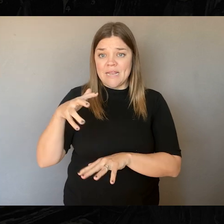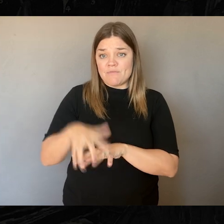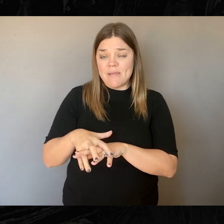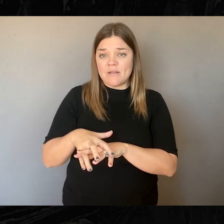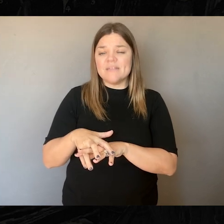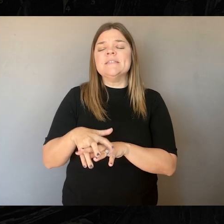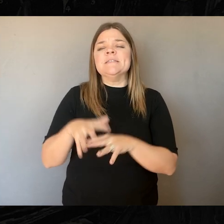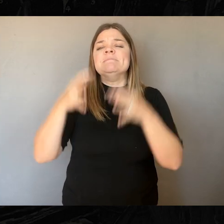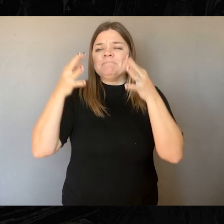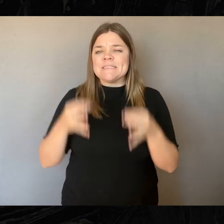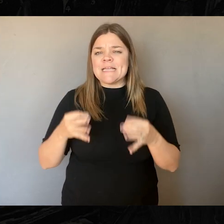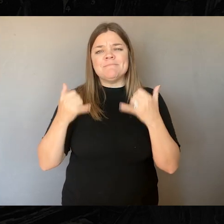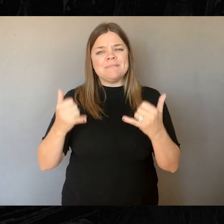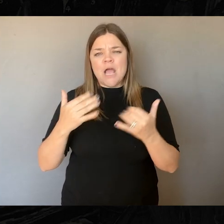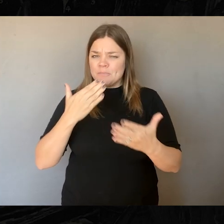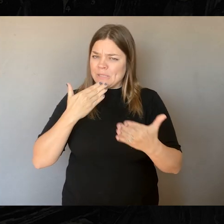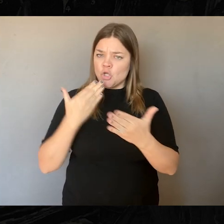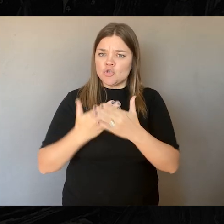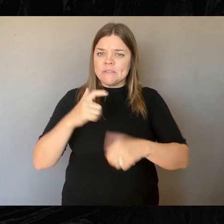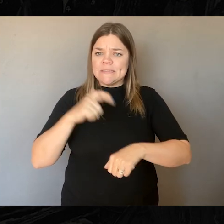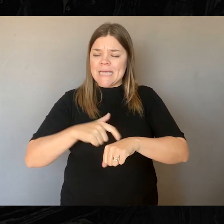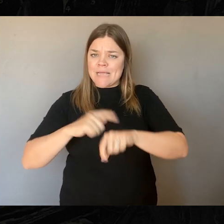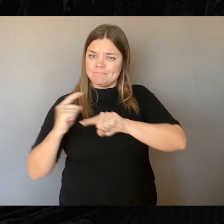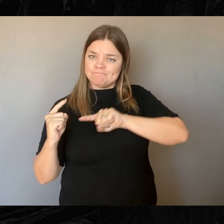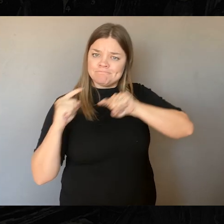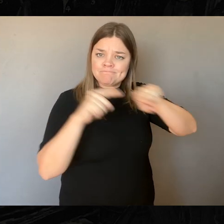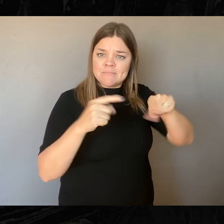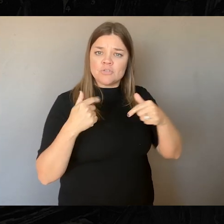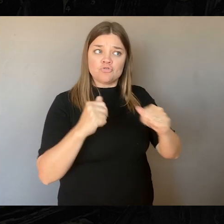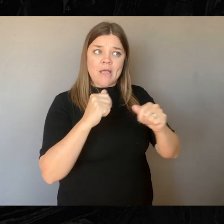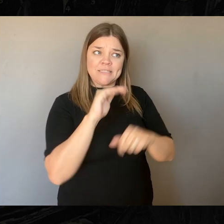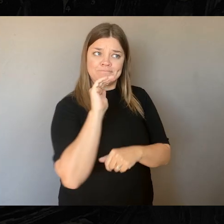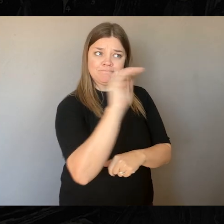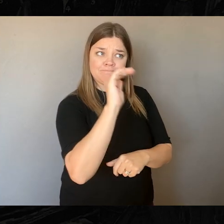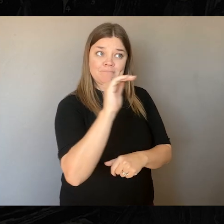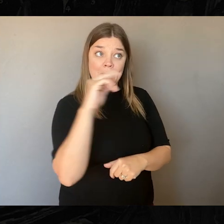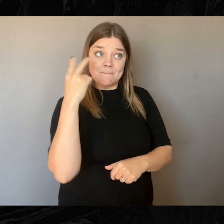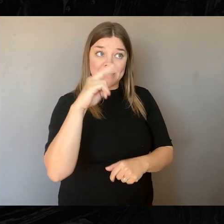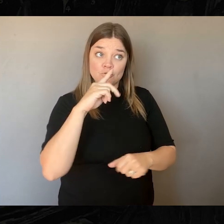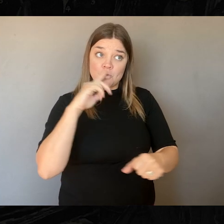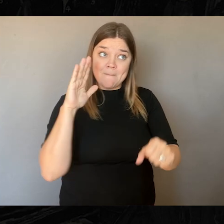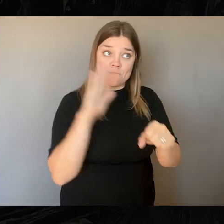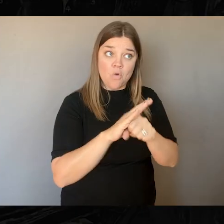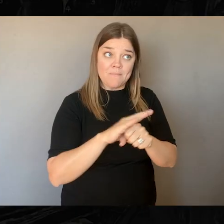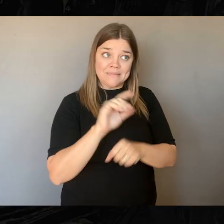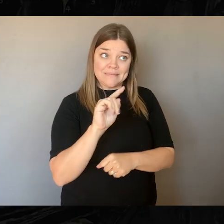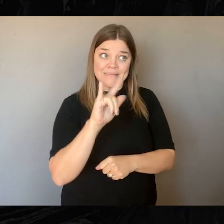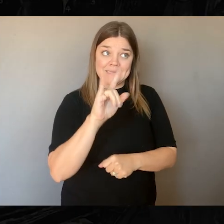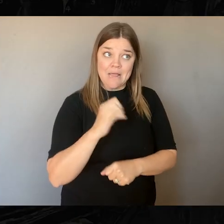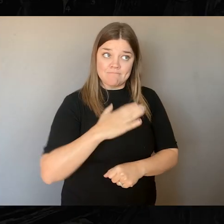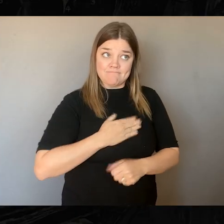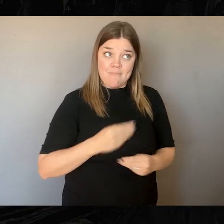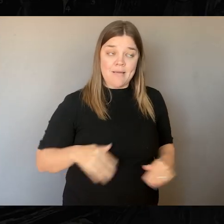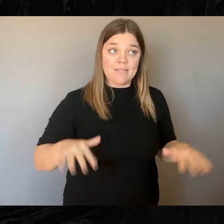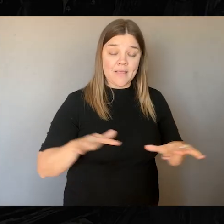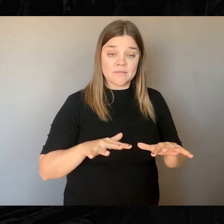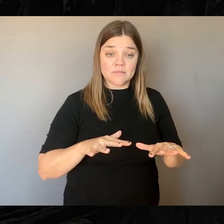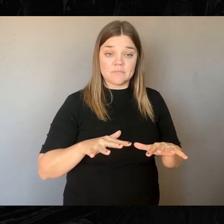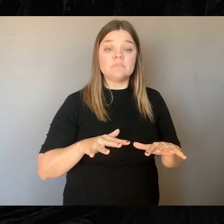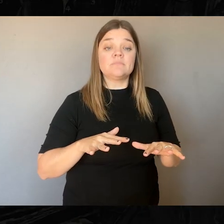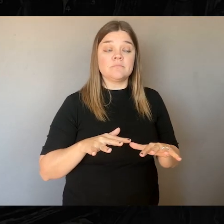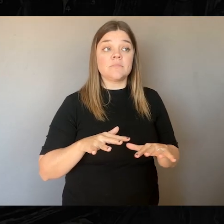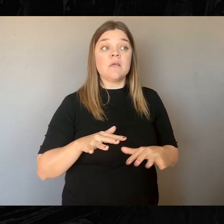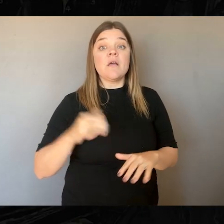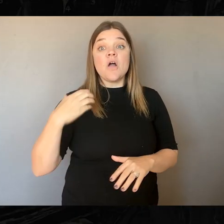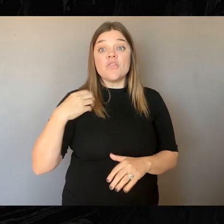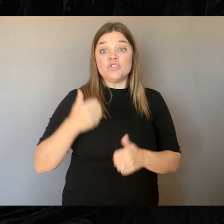that now would be a really good time to try to get Mexico to promise his tribe title to their lands. So Duwally